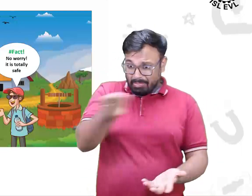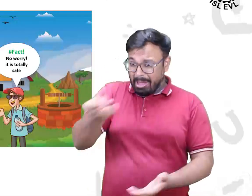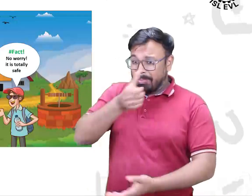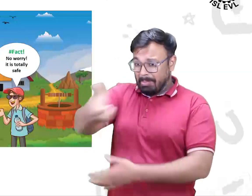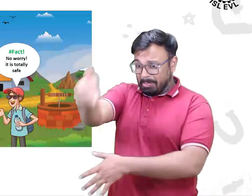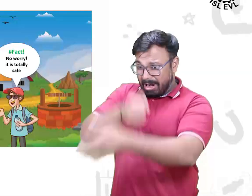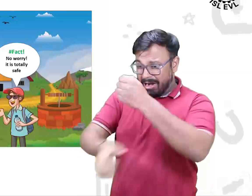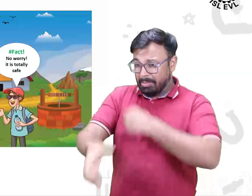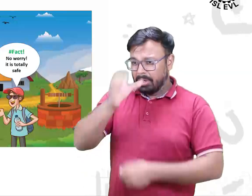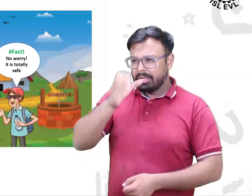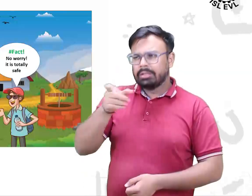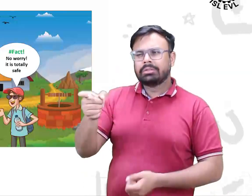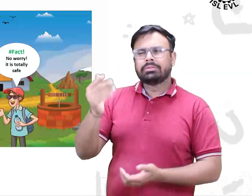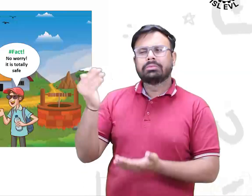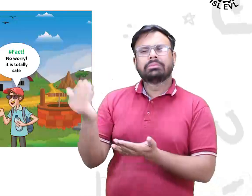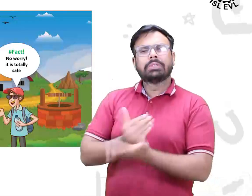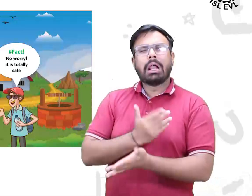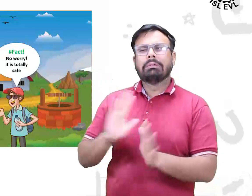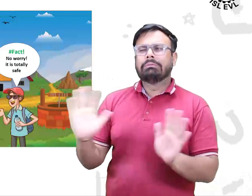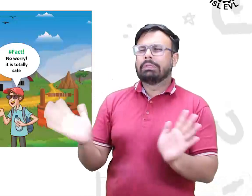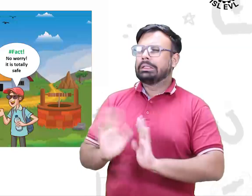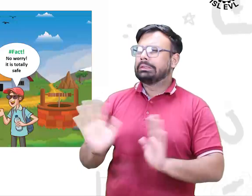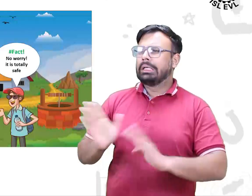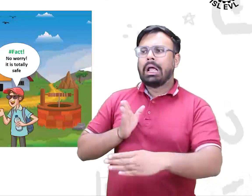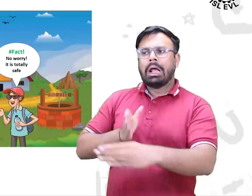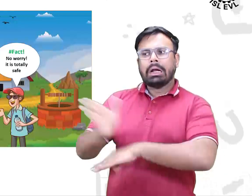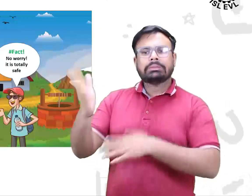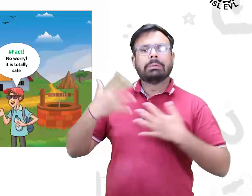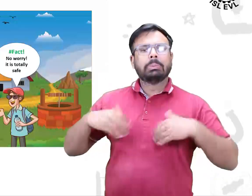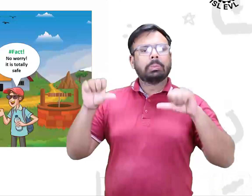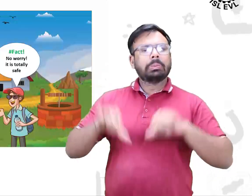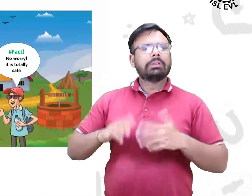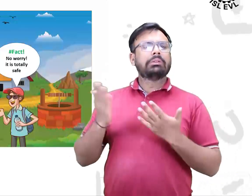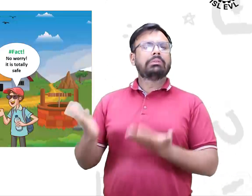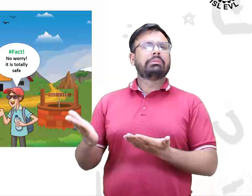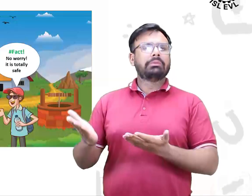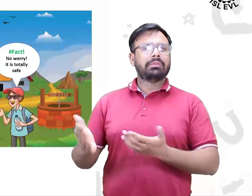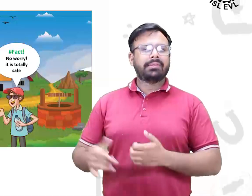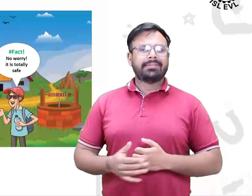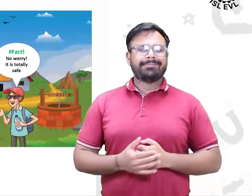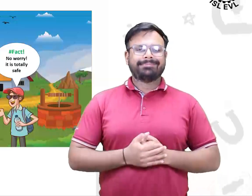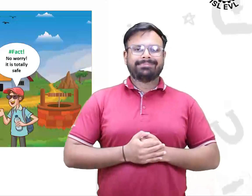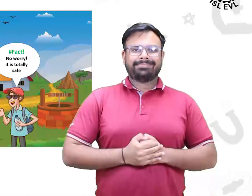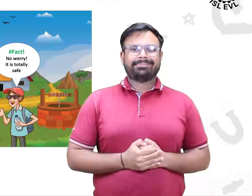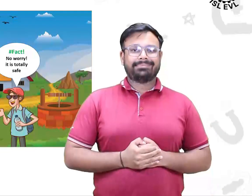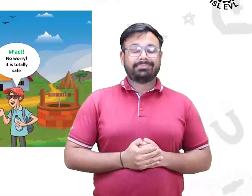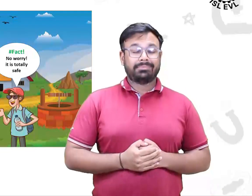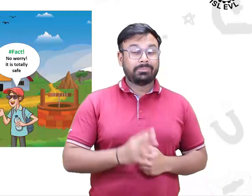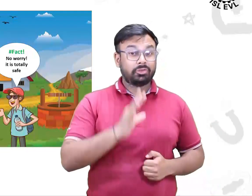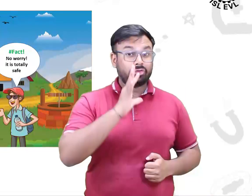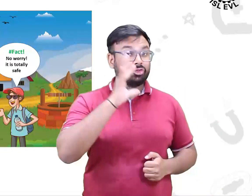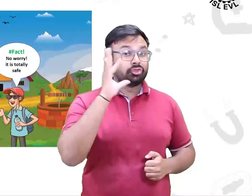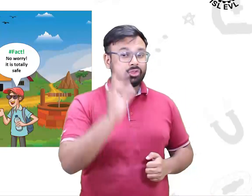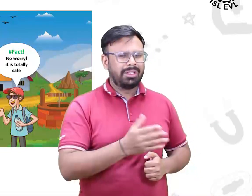Myth. Hey, there are termites. Water may not be safe for